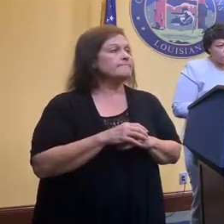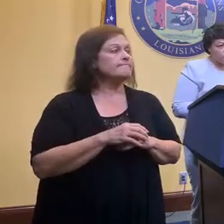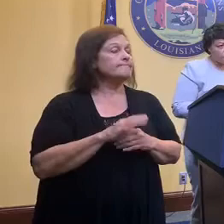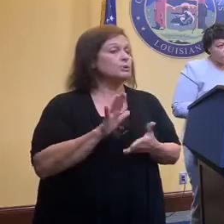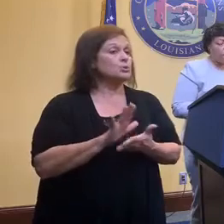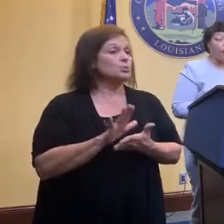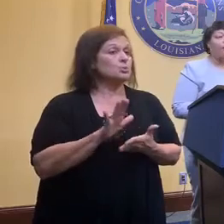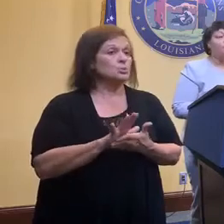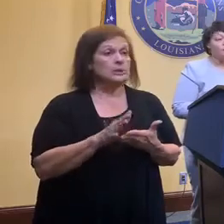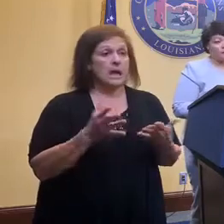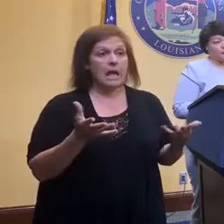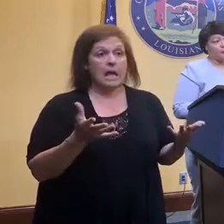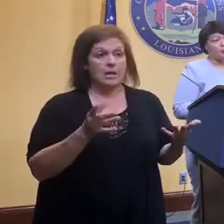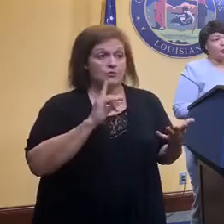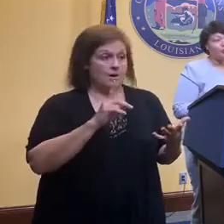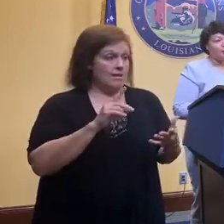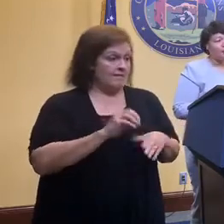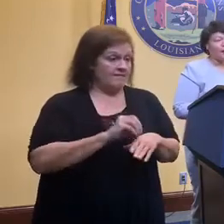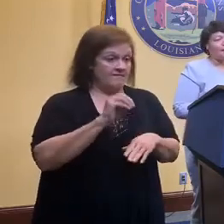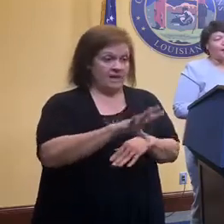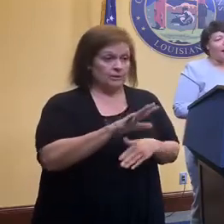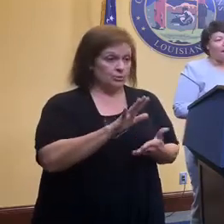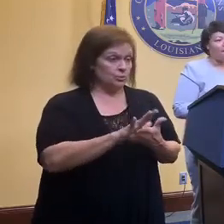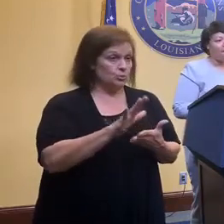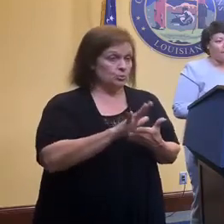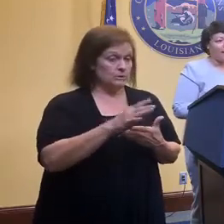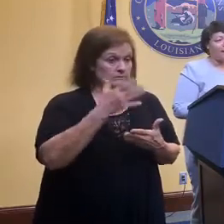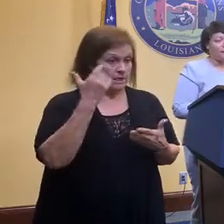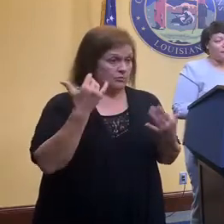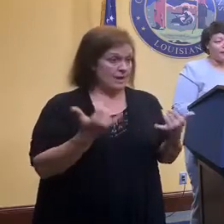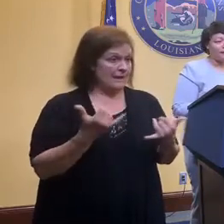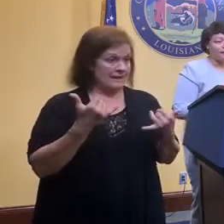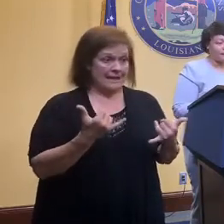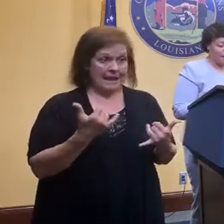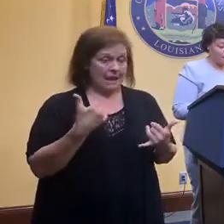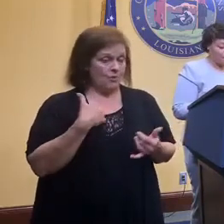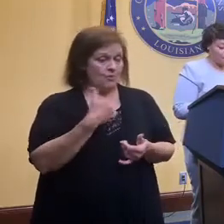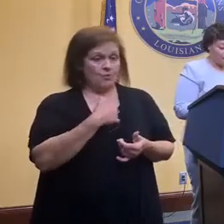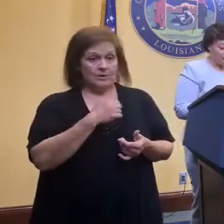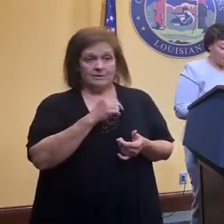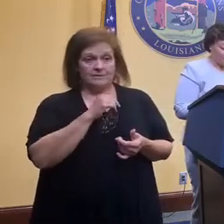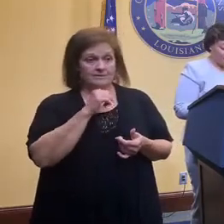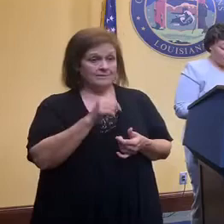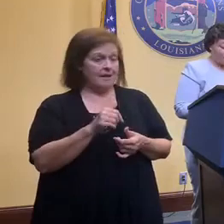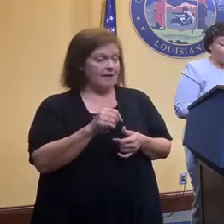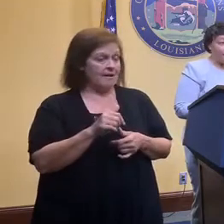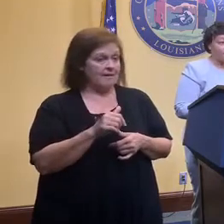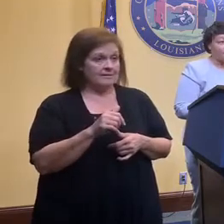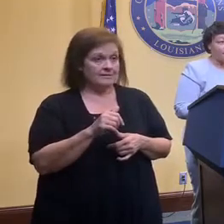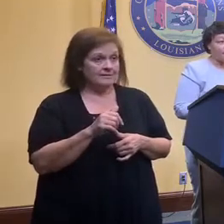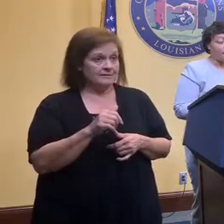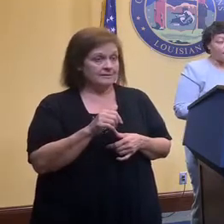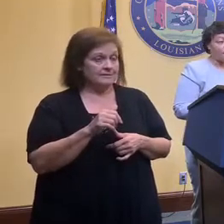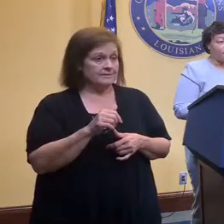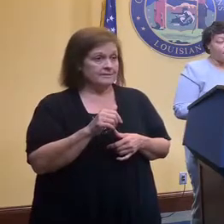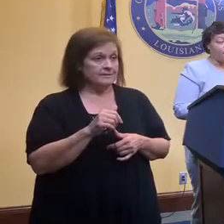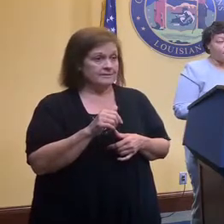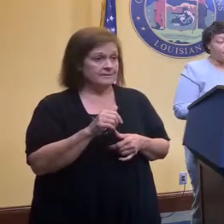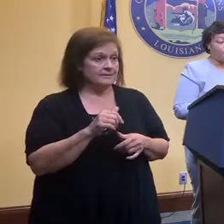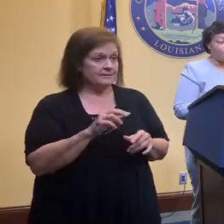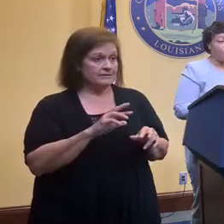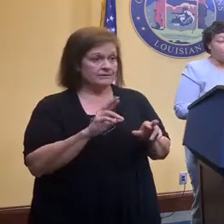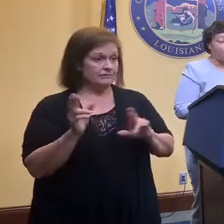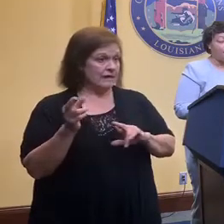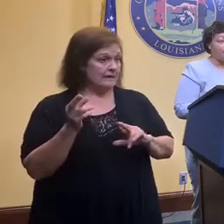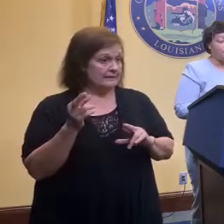Schools. Yes. Well, all of this affects schools, because right now we're not at a place to where if we had to say, if they